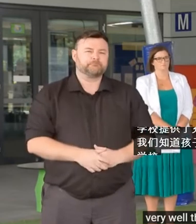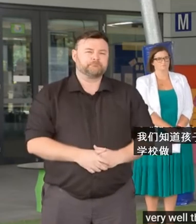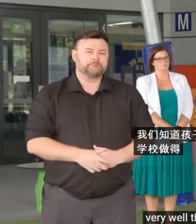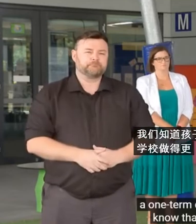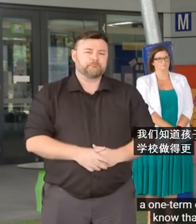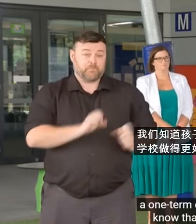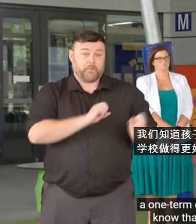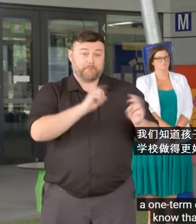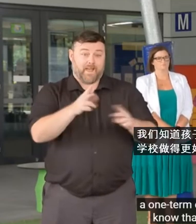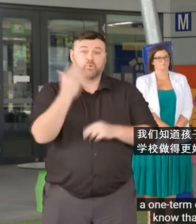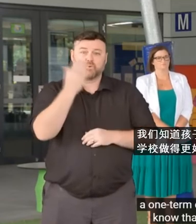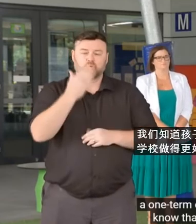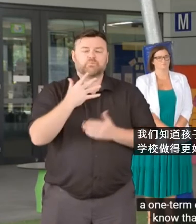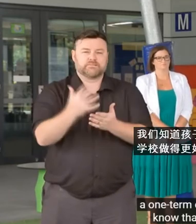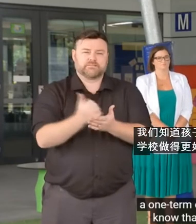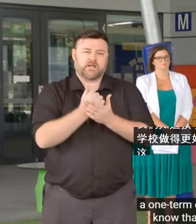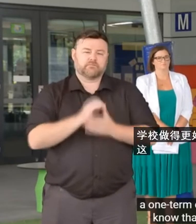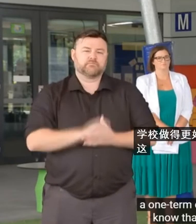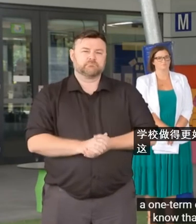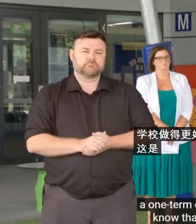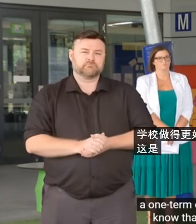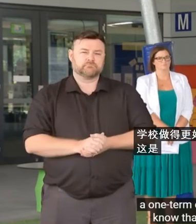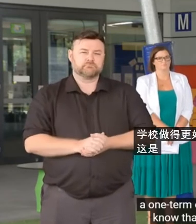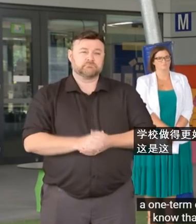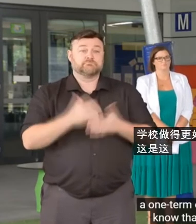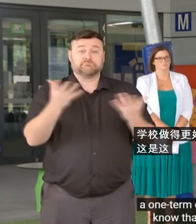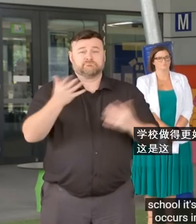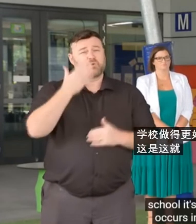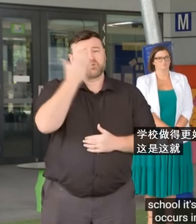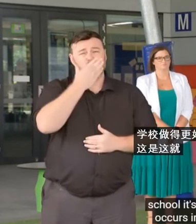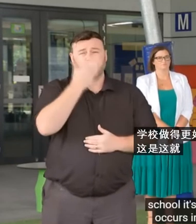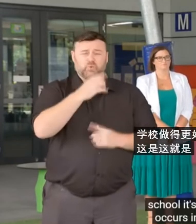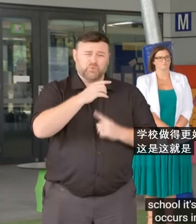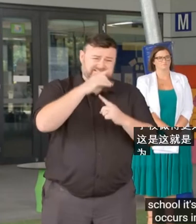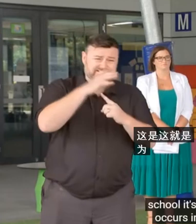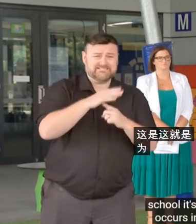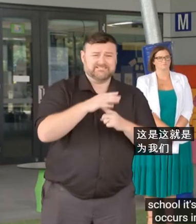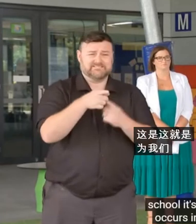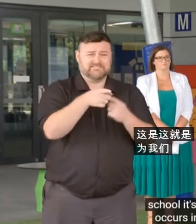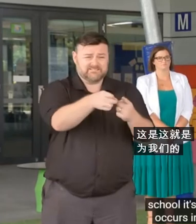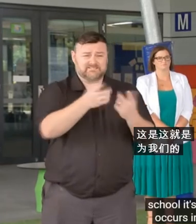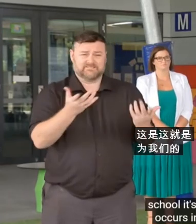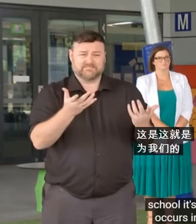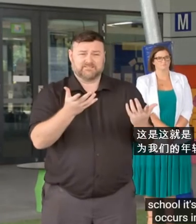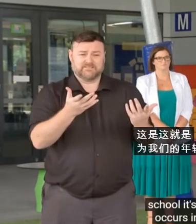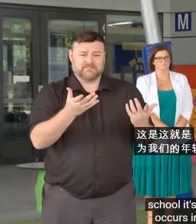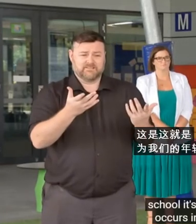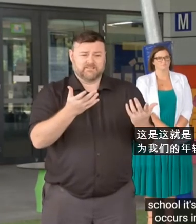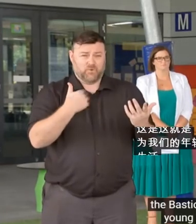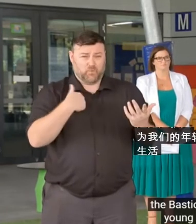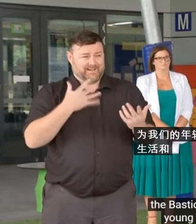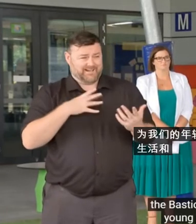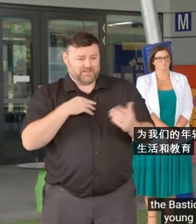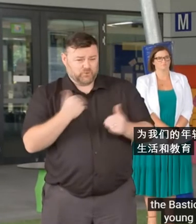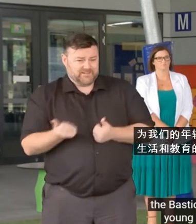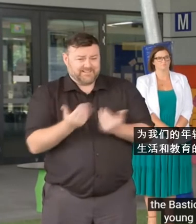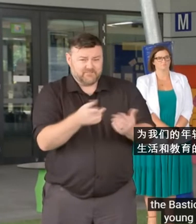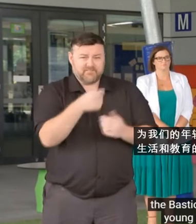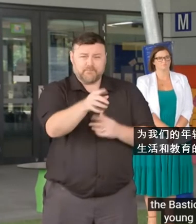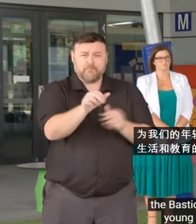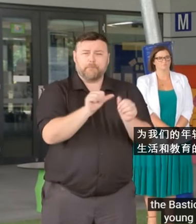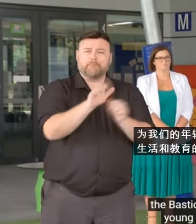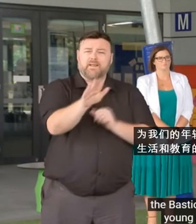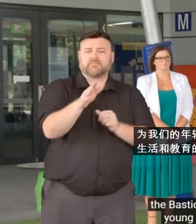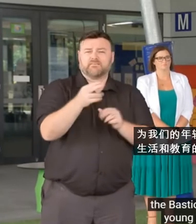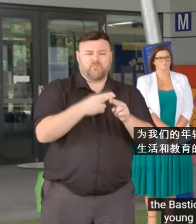kids do better at school. It's where opportunity occurs in life. This is the bastion of providing our young people the best start in life,